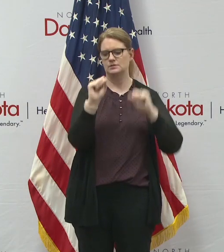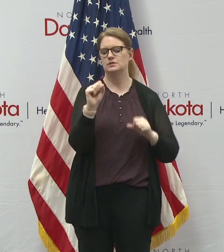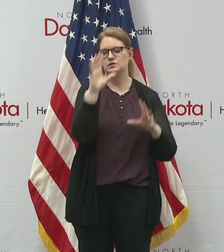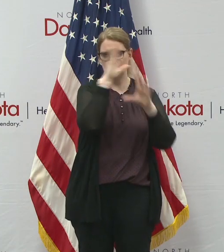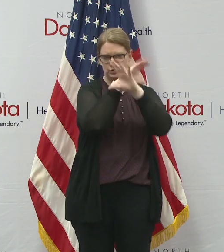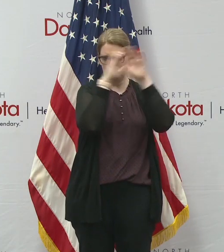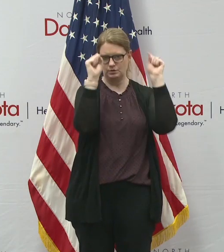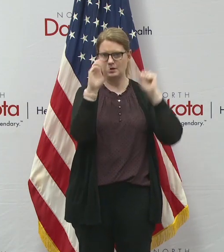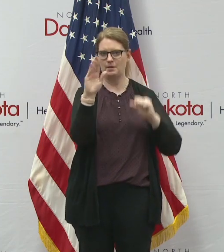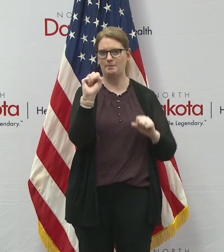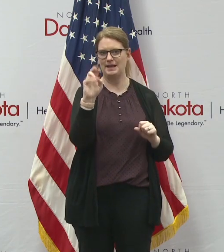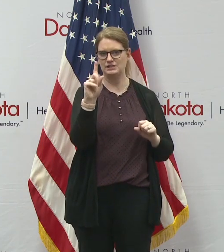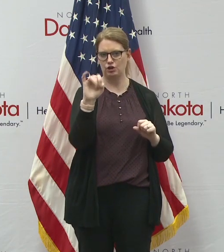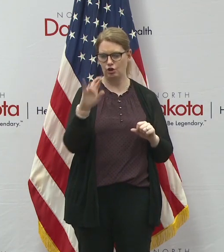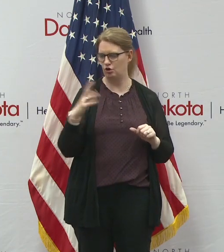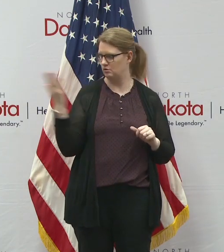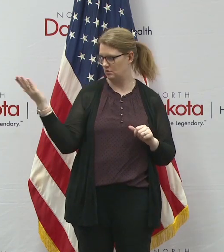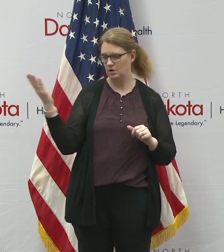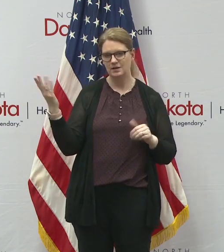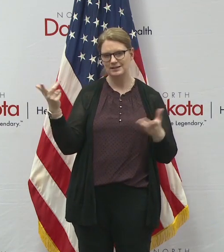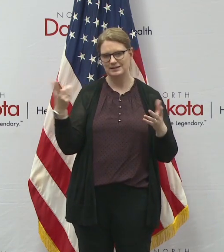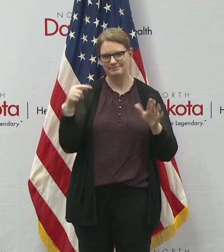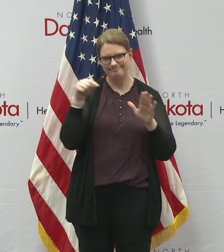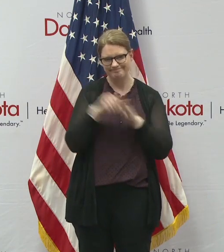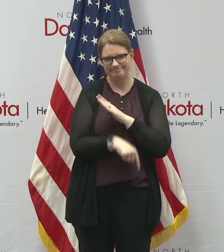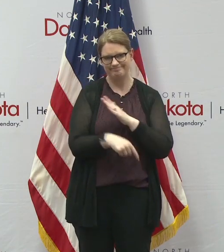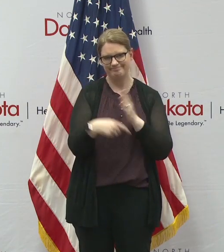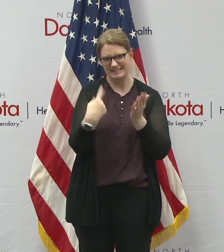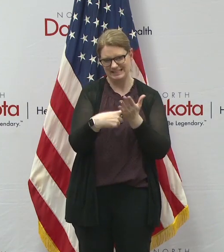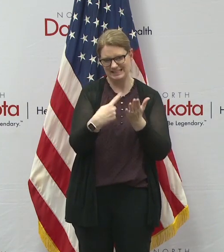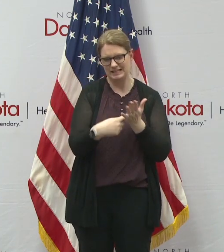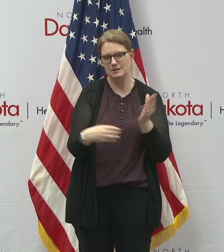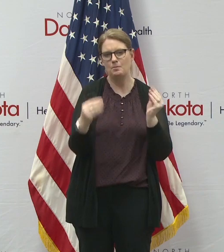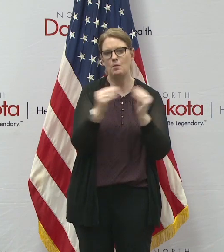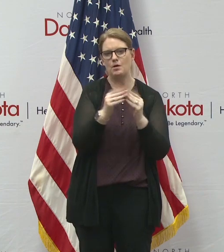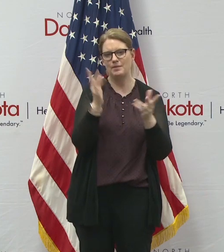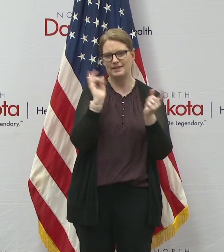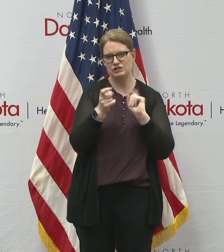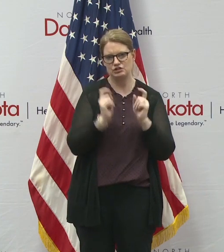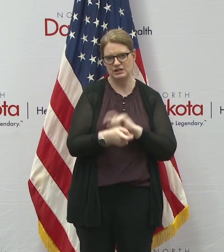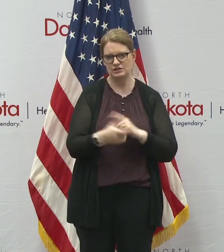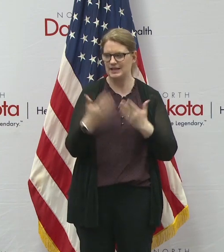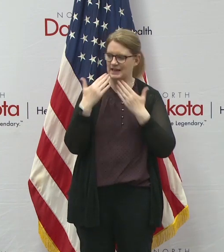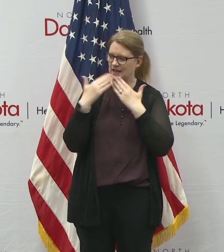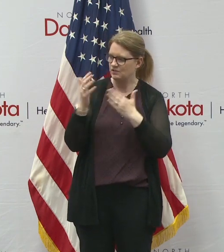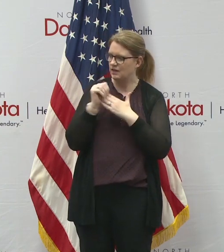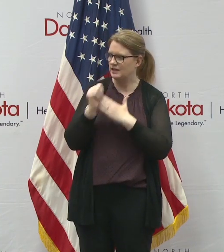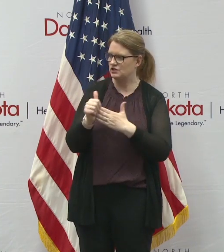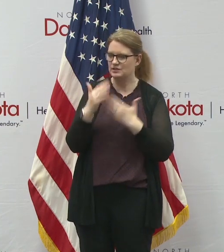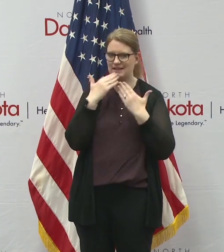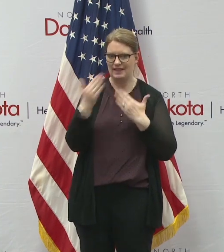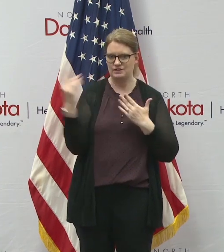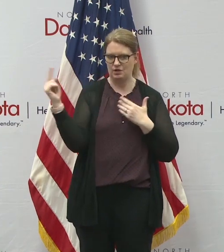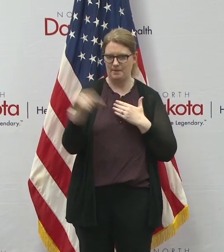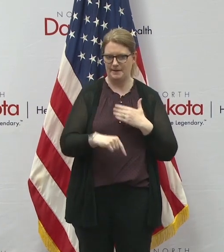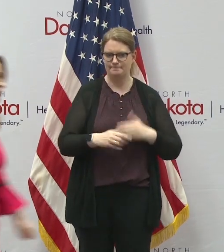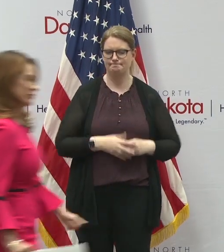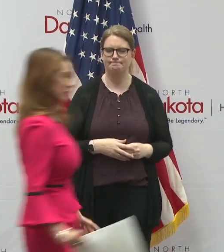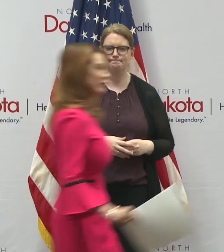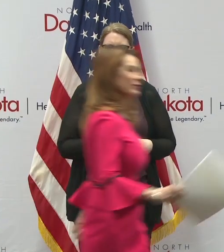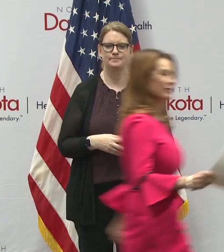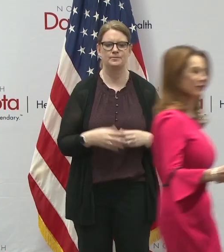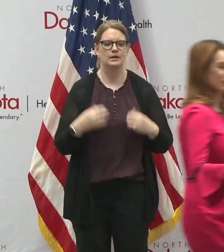Baesler, up to explain further why this change is needed. Thank you, Superintendent Baesler, for your leadership, and thanks for being here today.